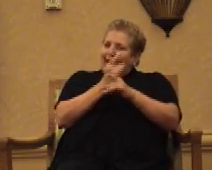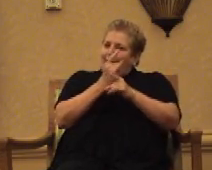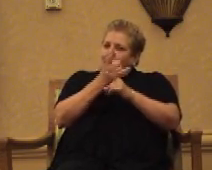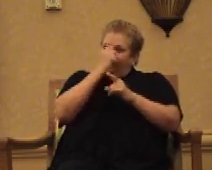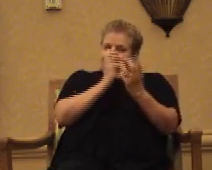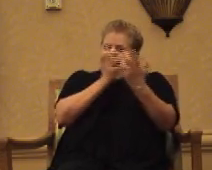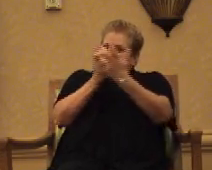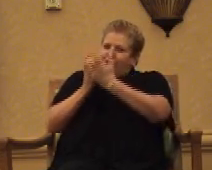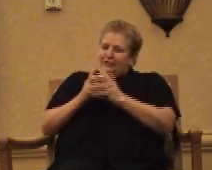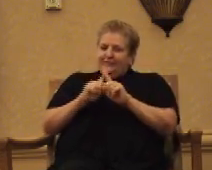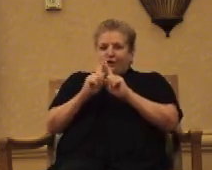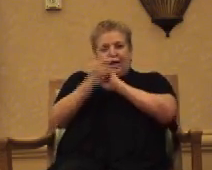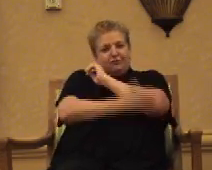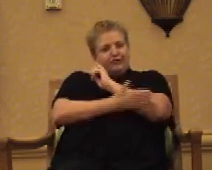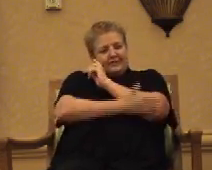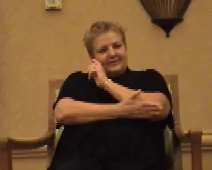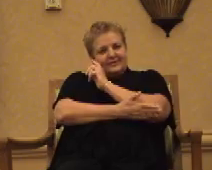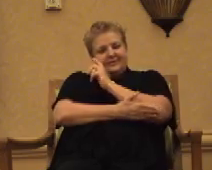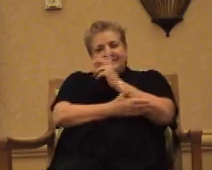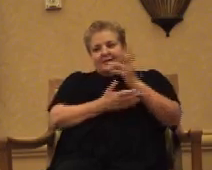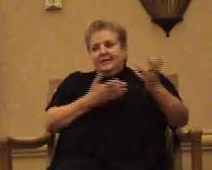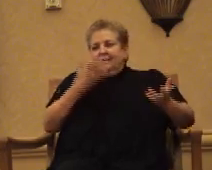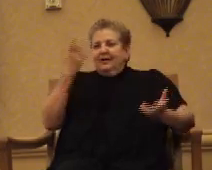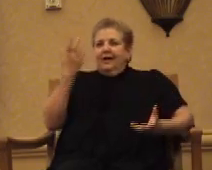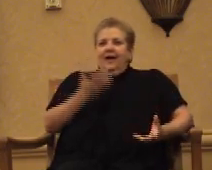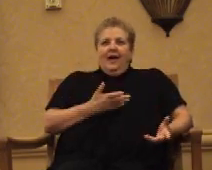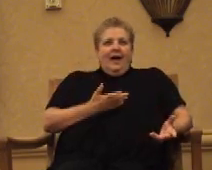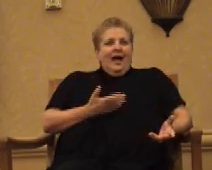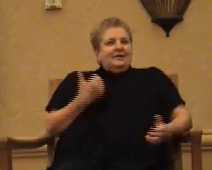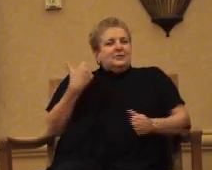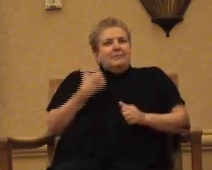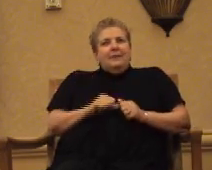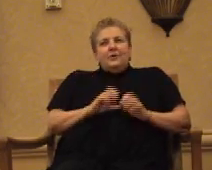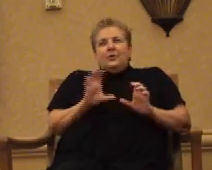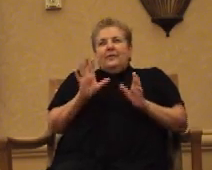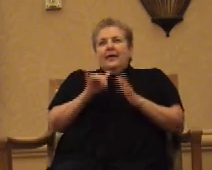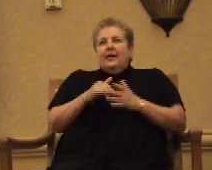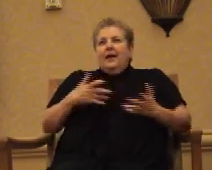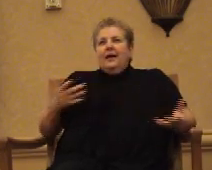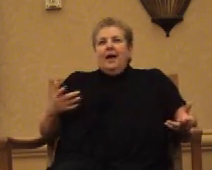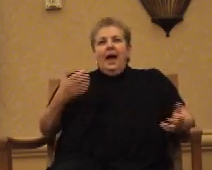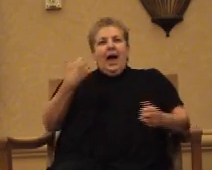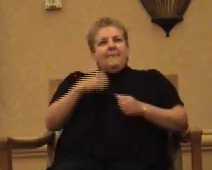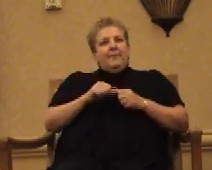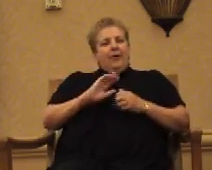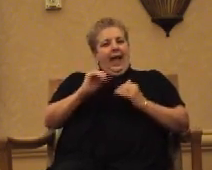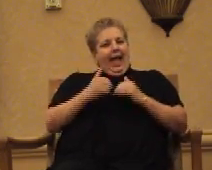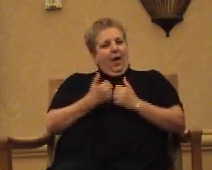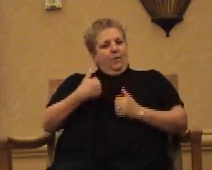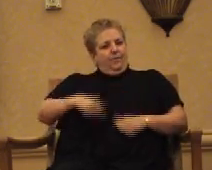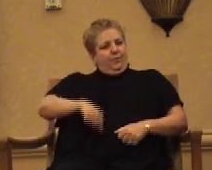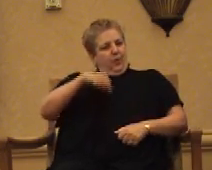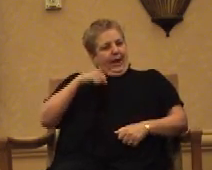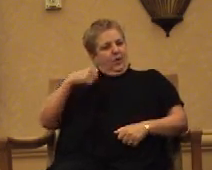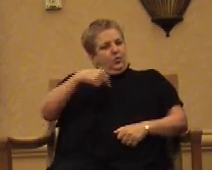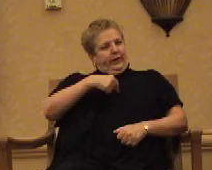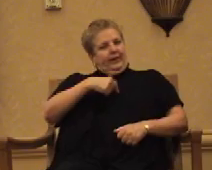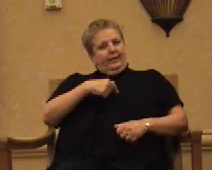Matus or Madeira. I mean, I remember just doing this. Now, it's so kind of, remember how proud we were of how we drank? We should be embarrassed